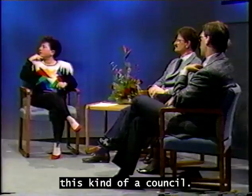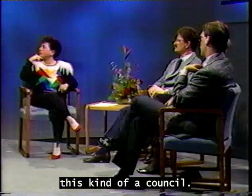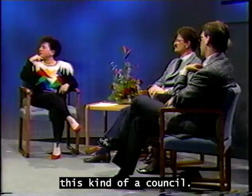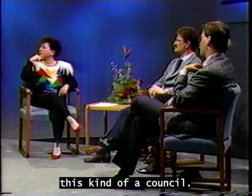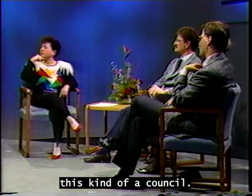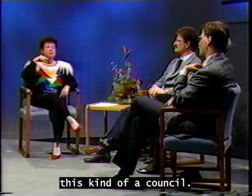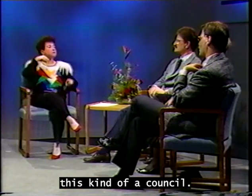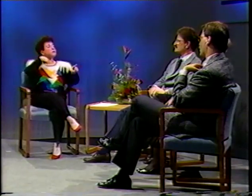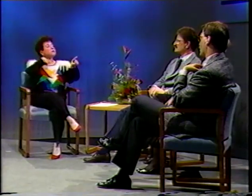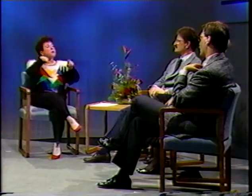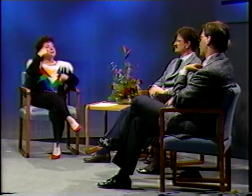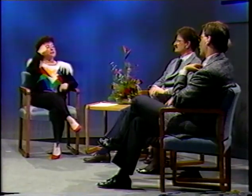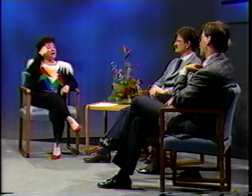council.